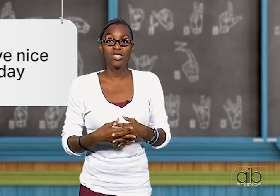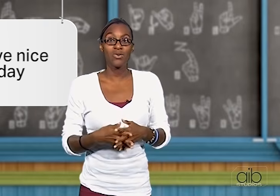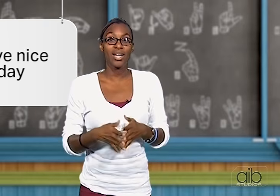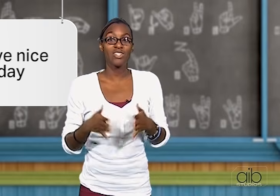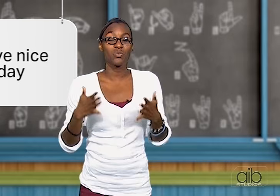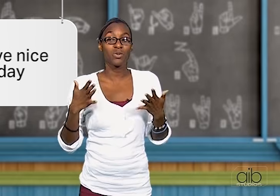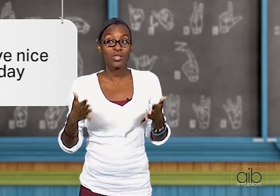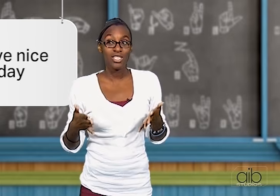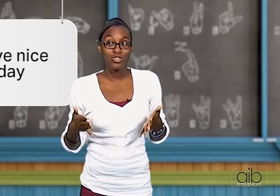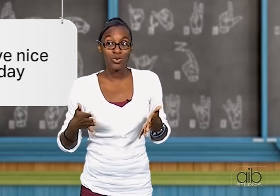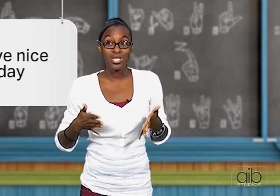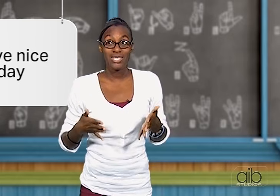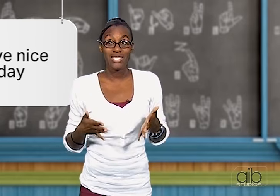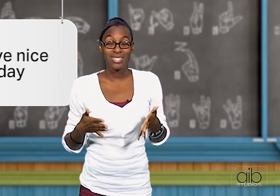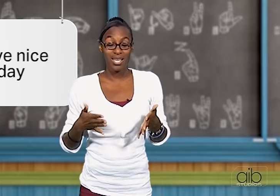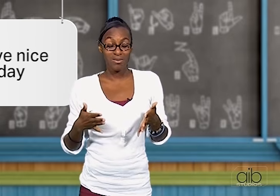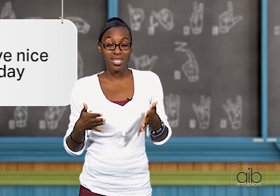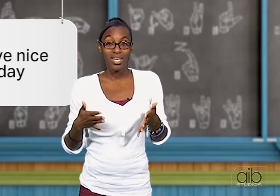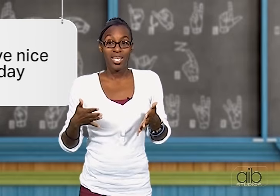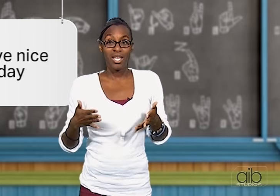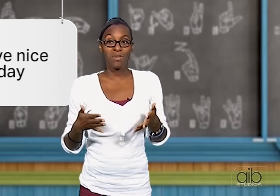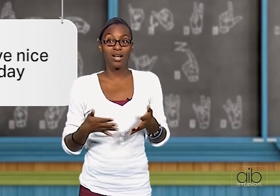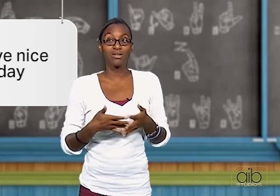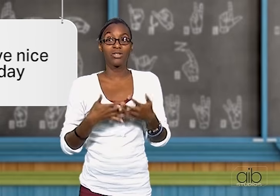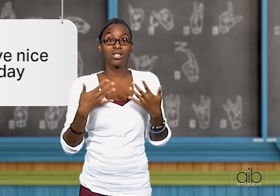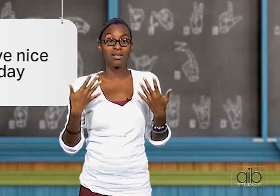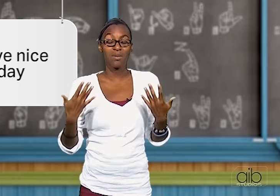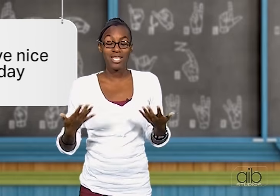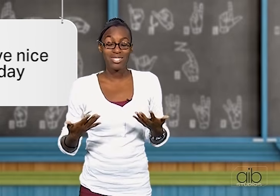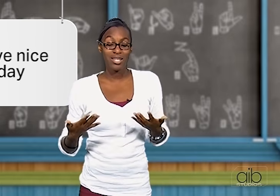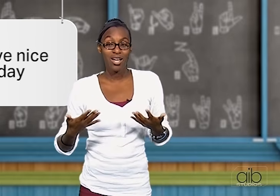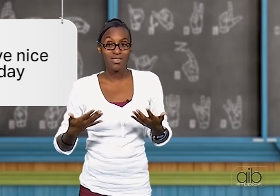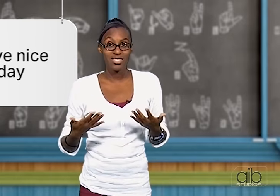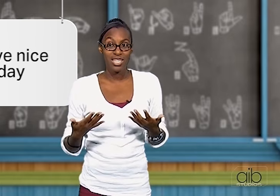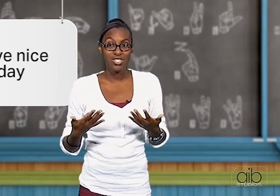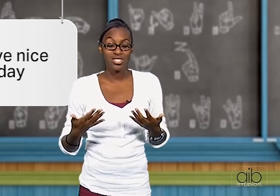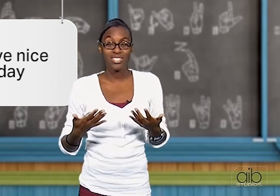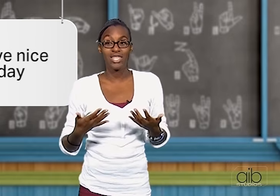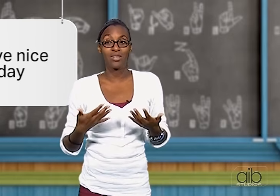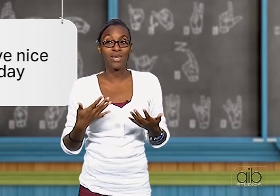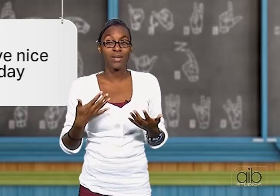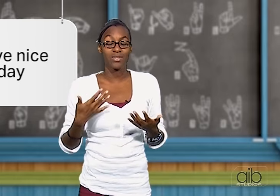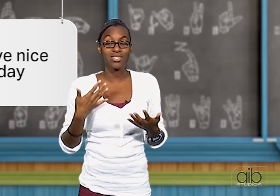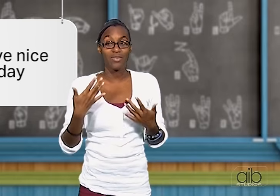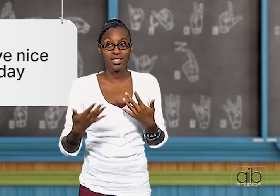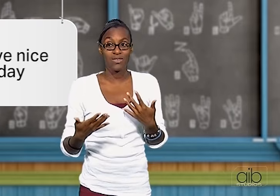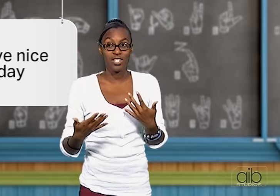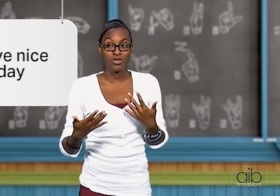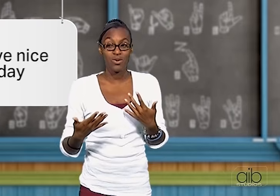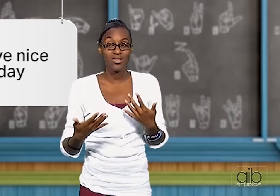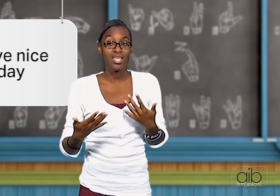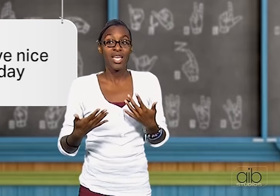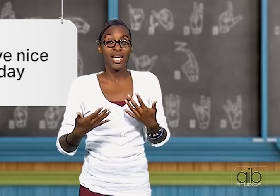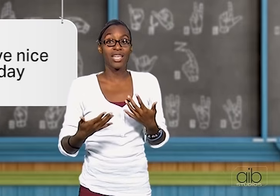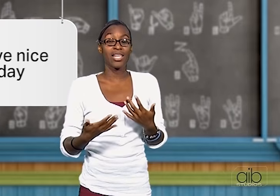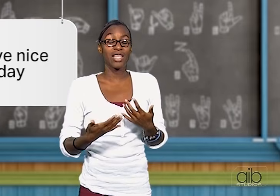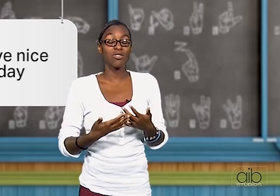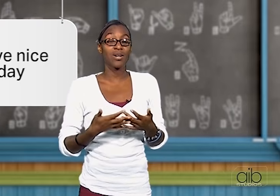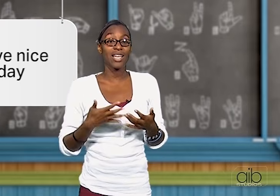you guys really enjoyed this segment about learning basic conversation to interact with deaf individuals. And if you guys